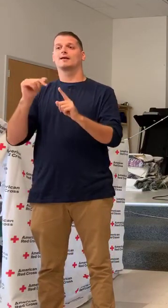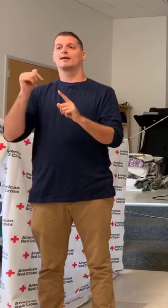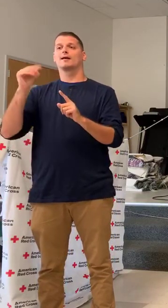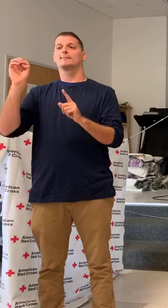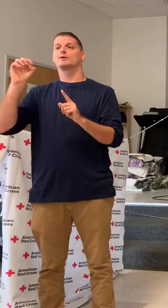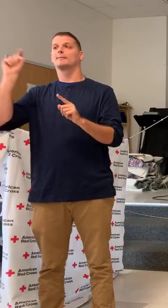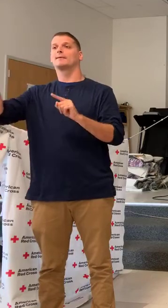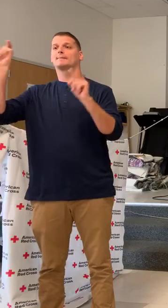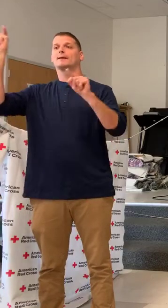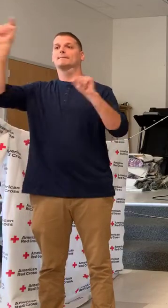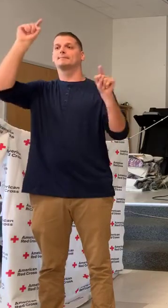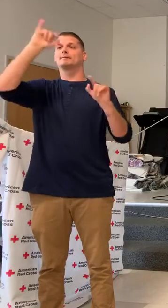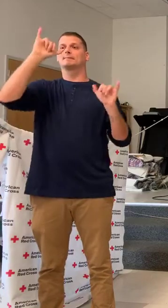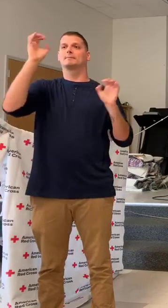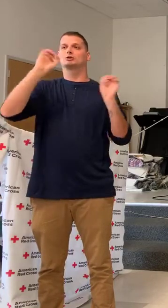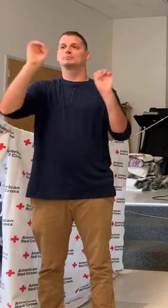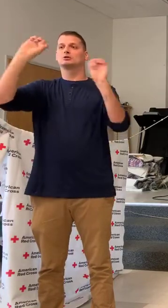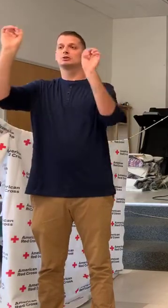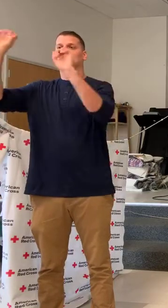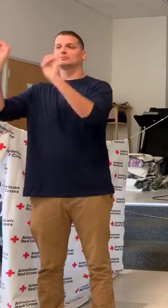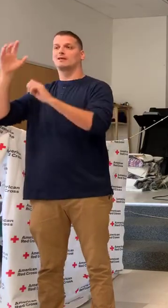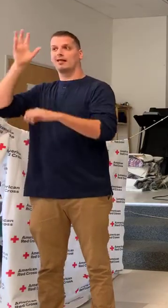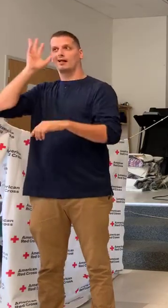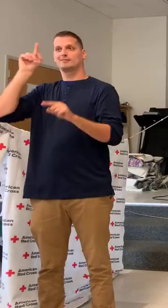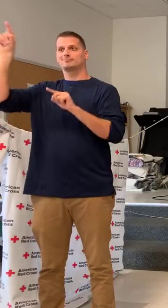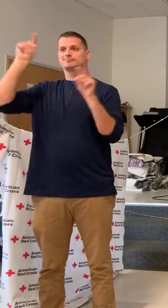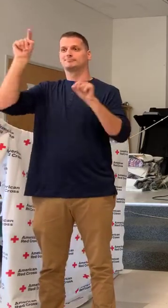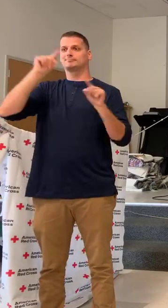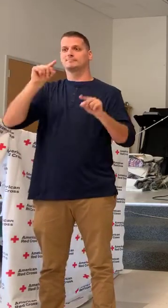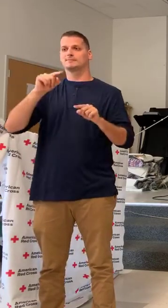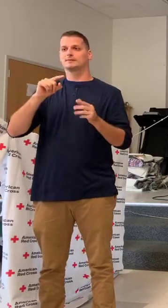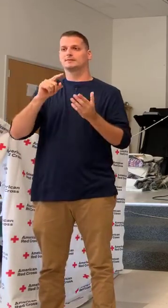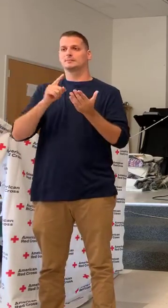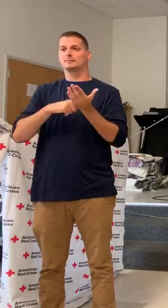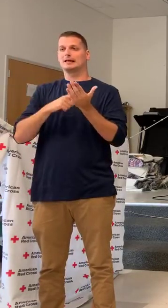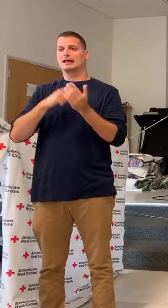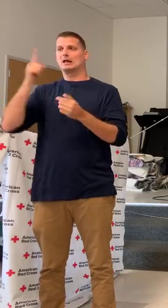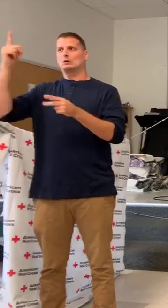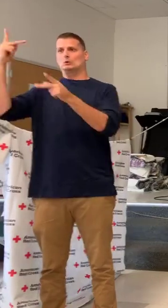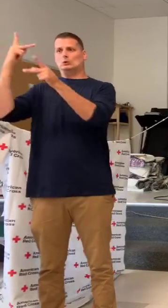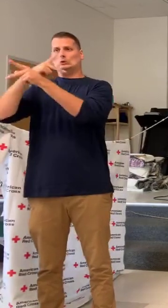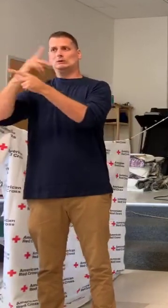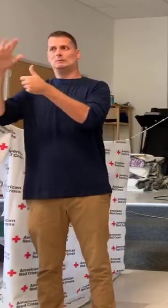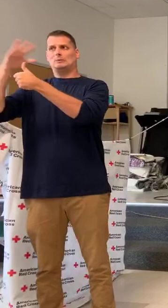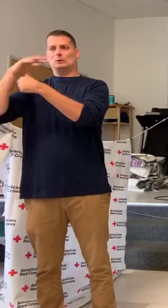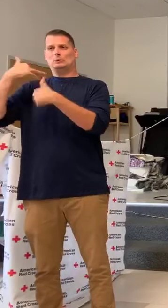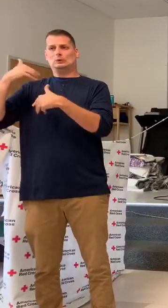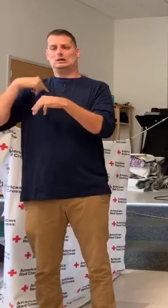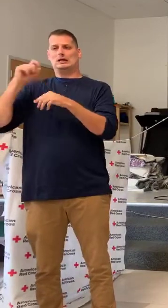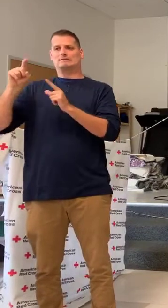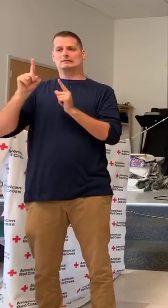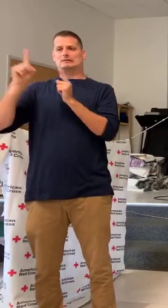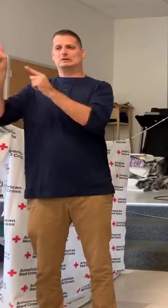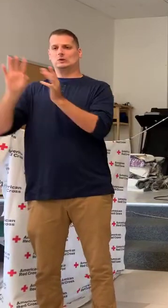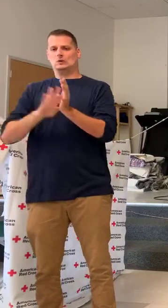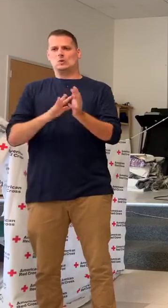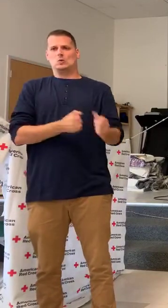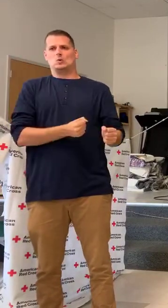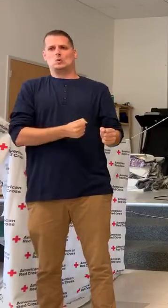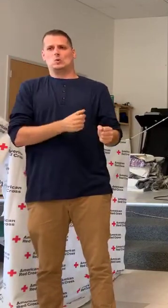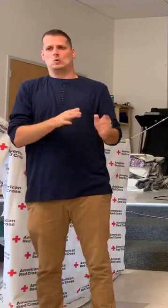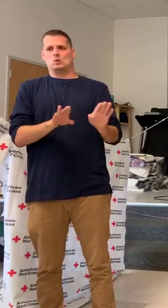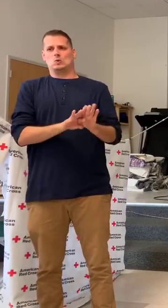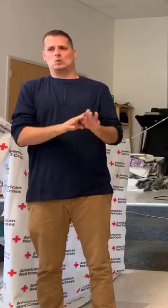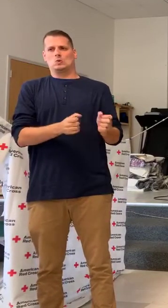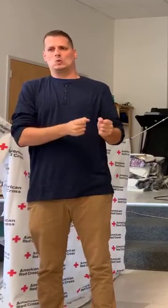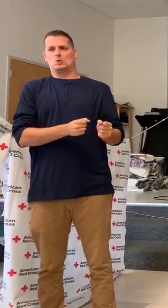lot of decisions, and sometimes things do get miscommunicated or misunderstood, and basically